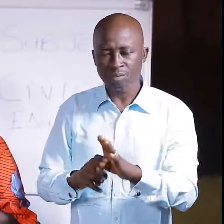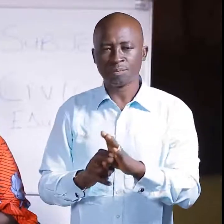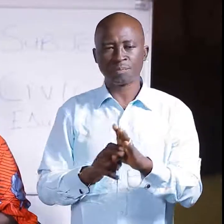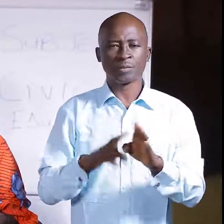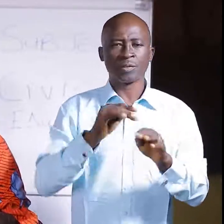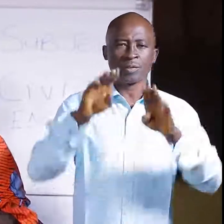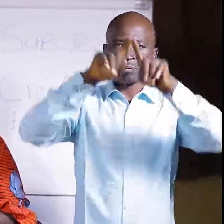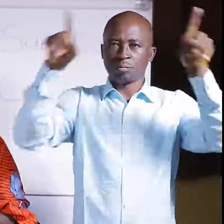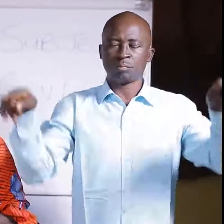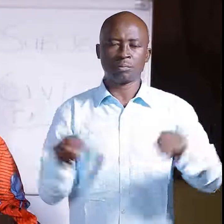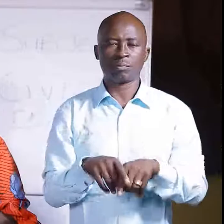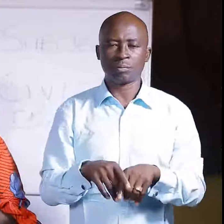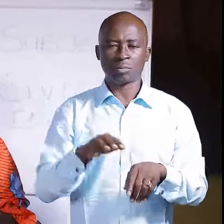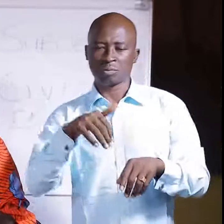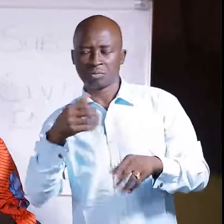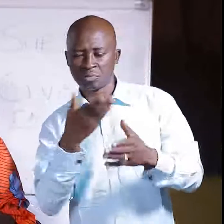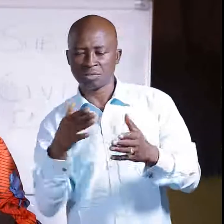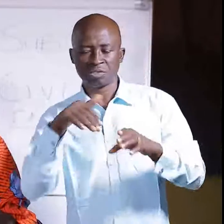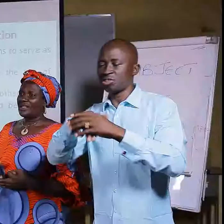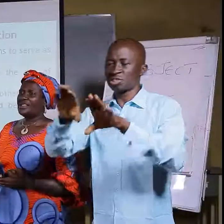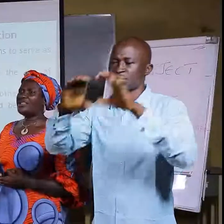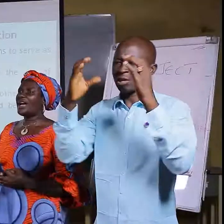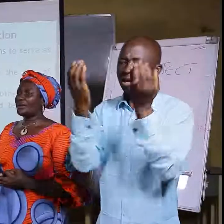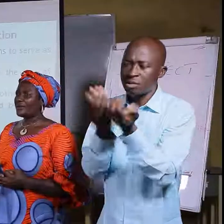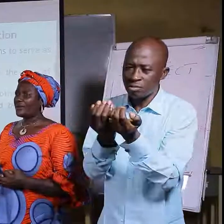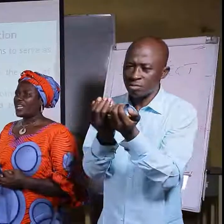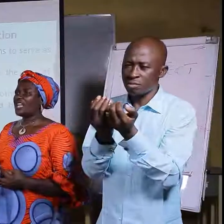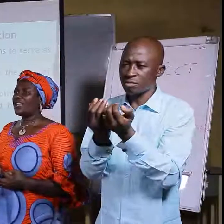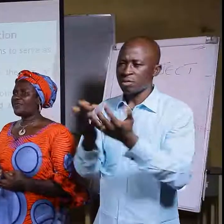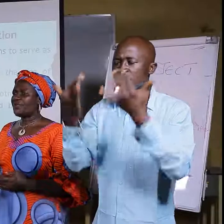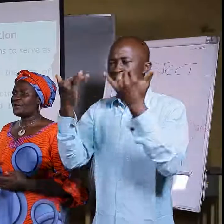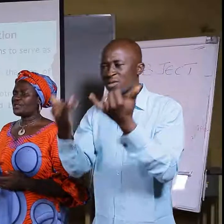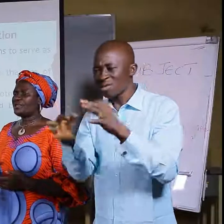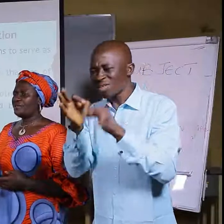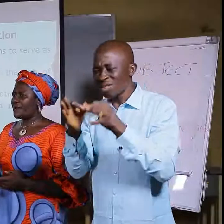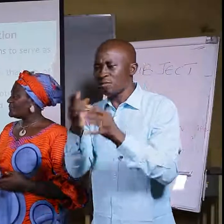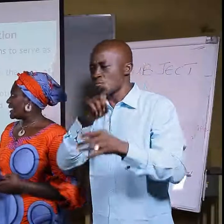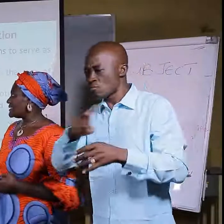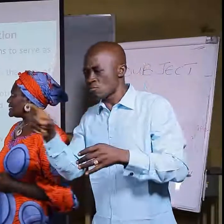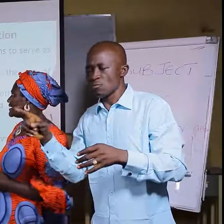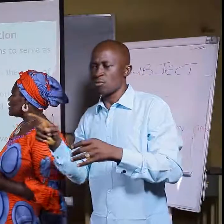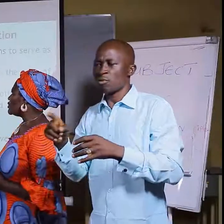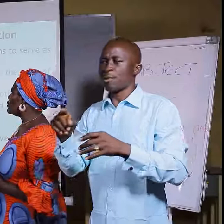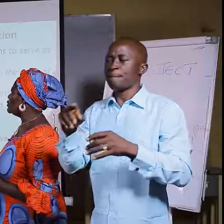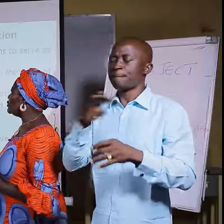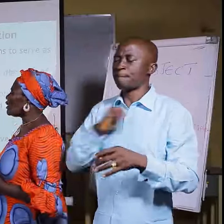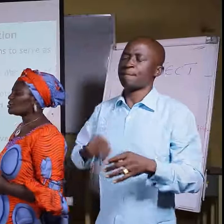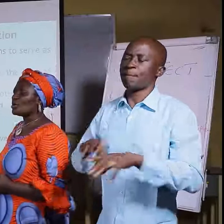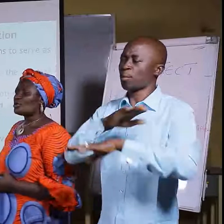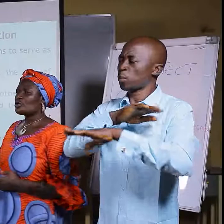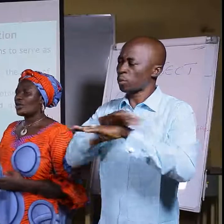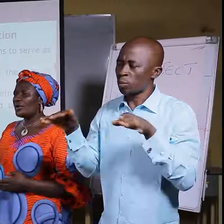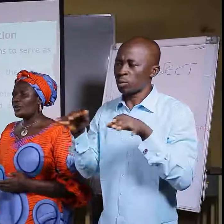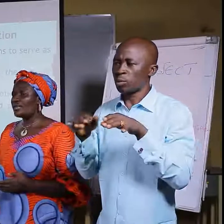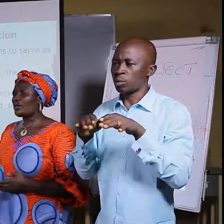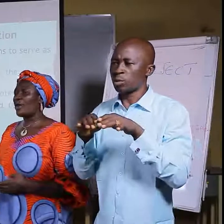the board, and other things in the class. Now, if those members do